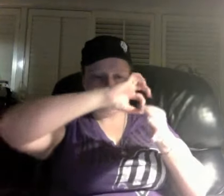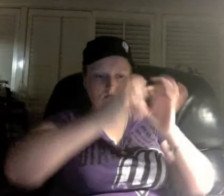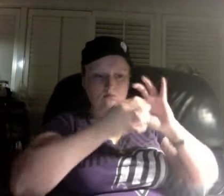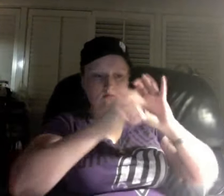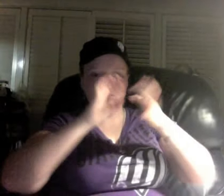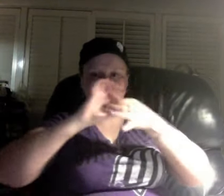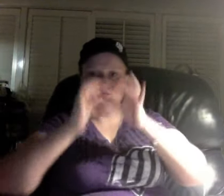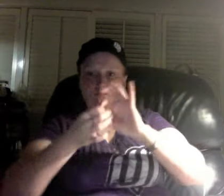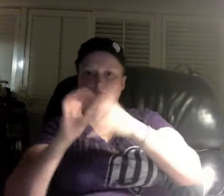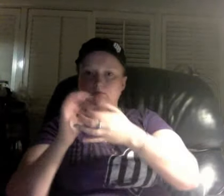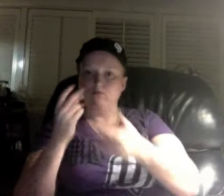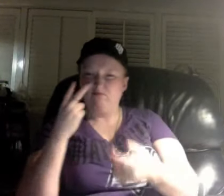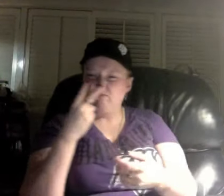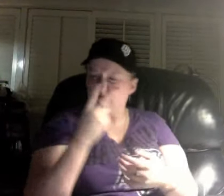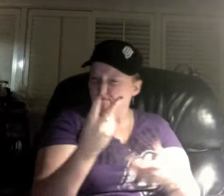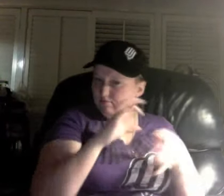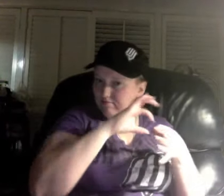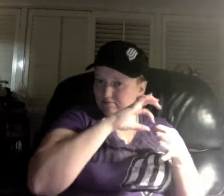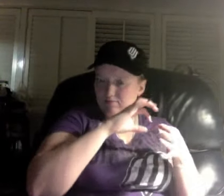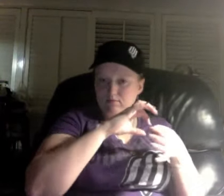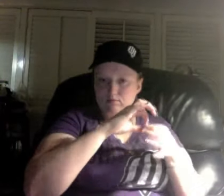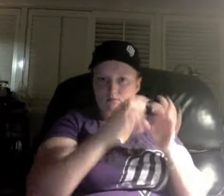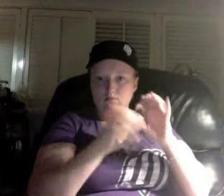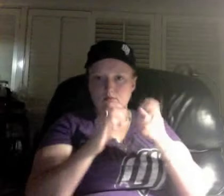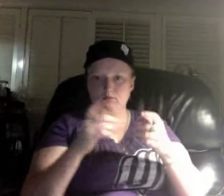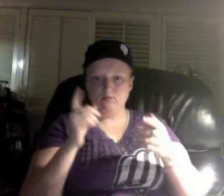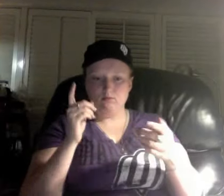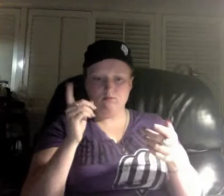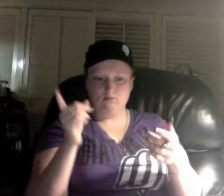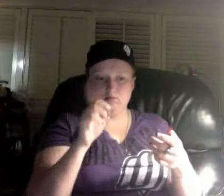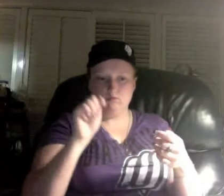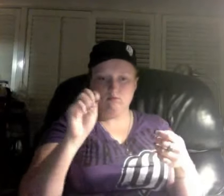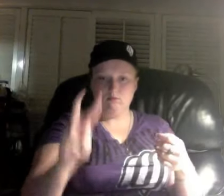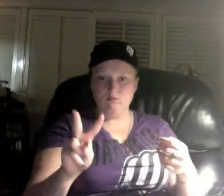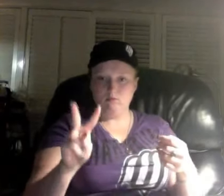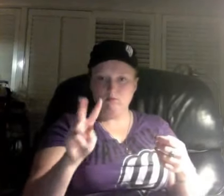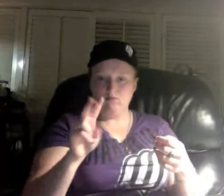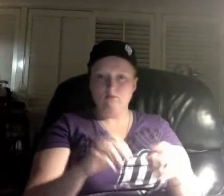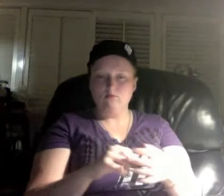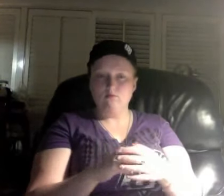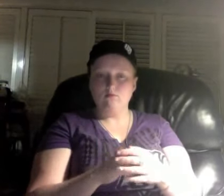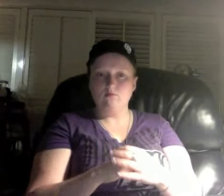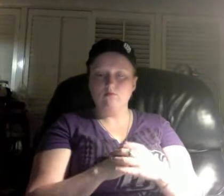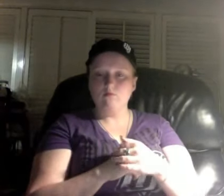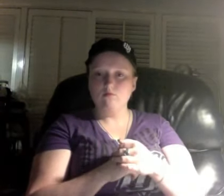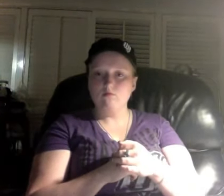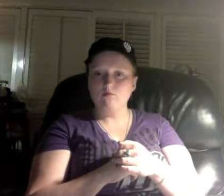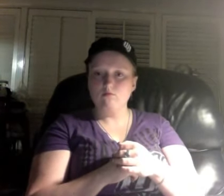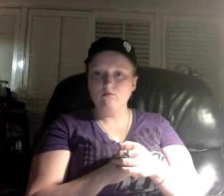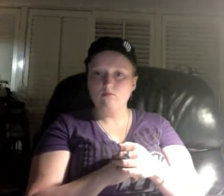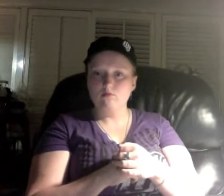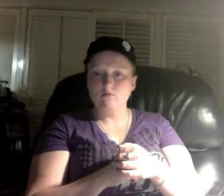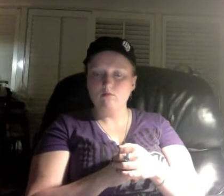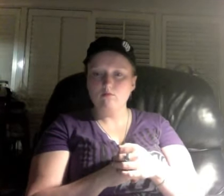Or, as in the case with the keys, like whoever has had parents who's locked their keys in their car, and so we